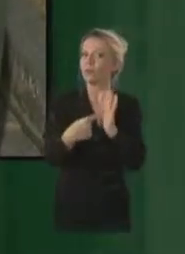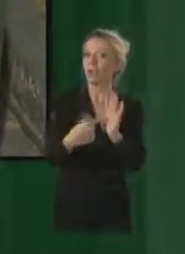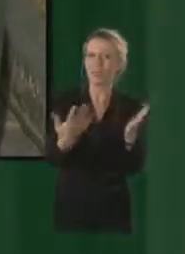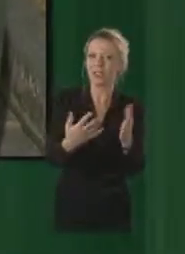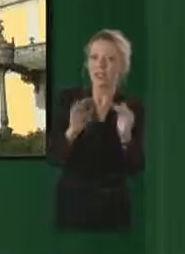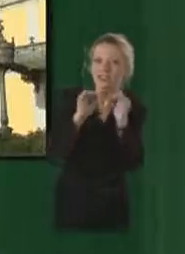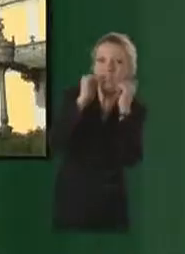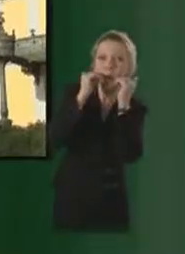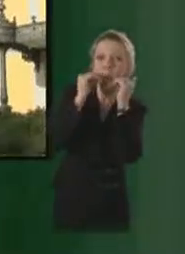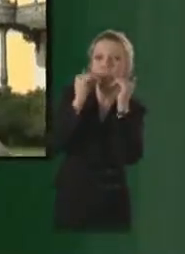beholder over time.